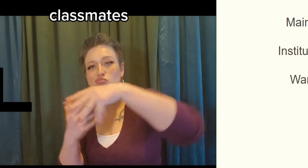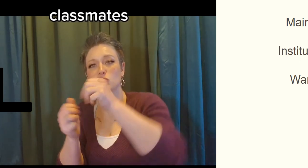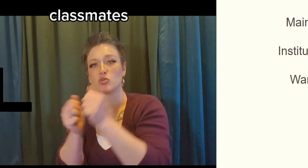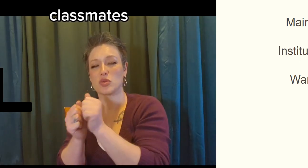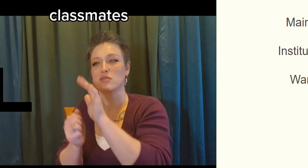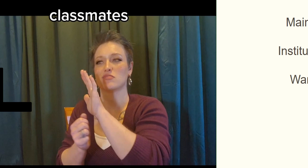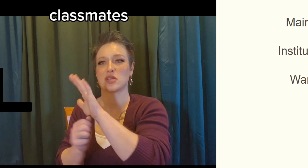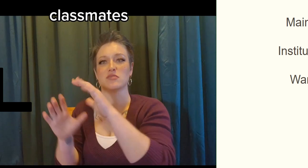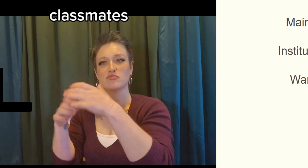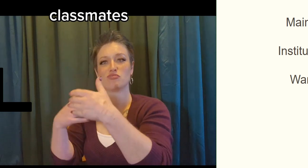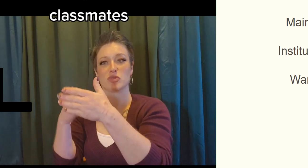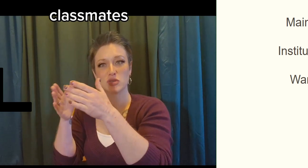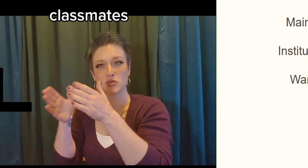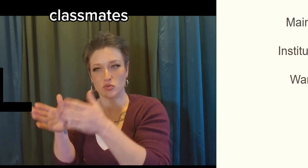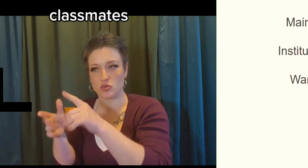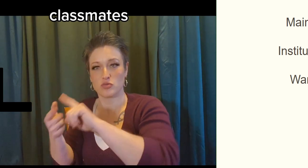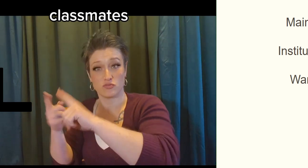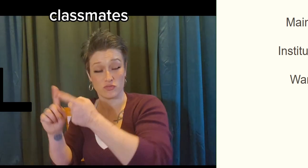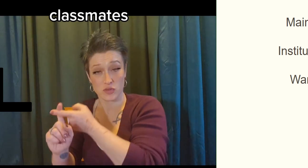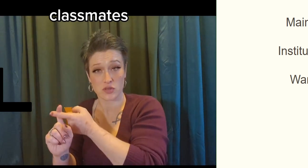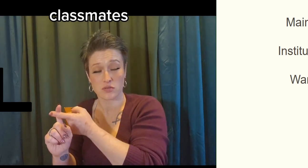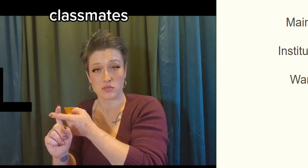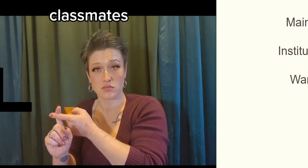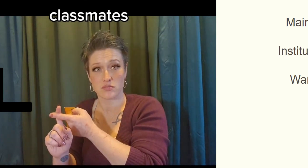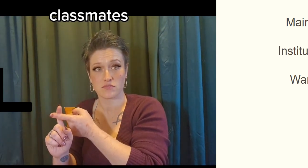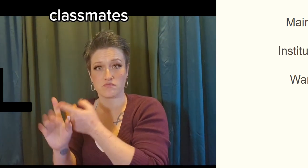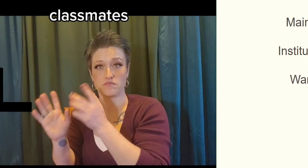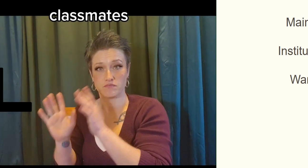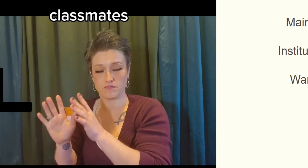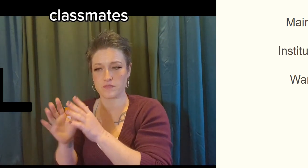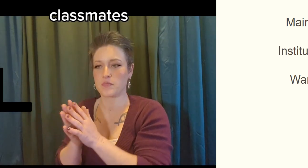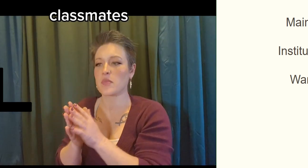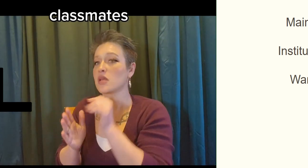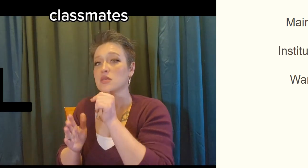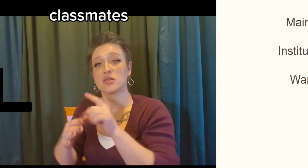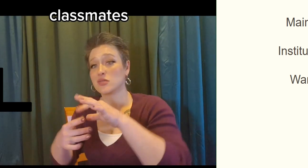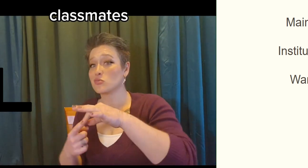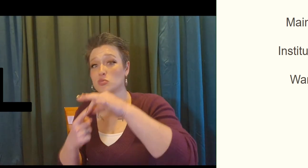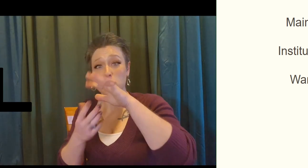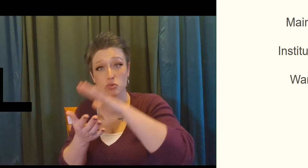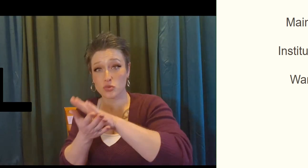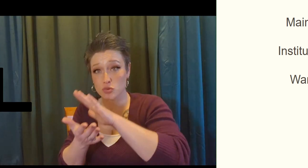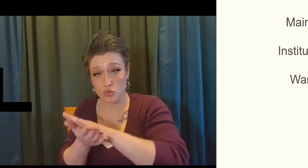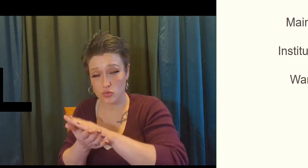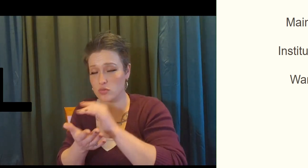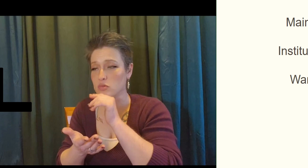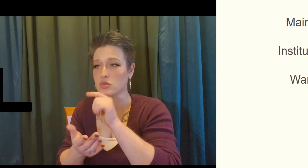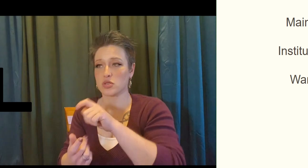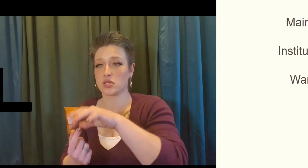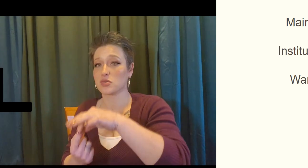means students with disabilities tend to be interacting with their classmates.